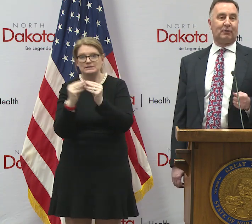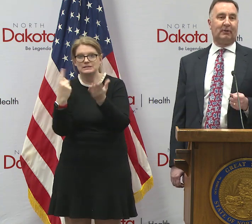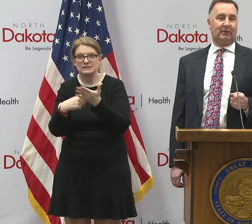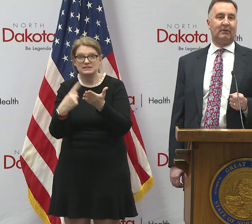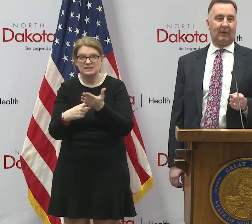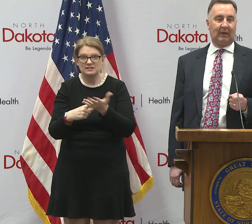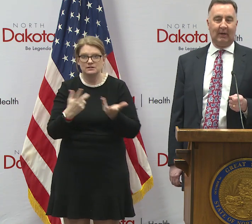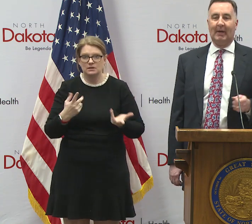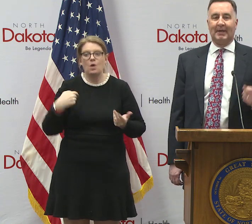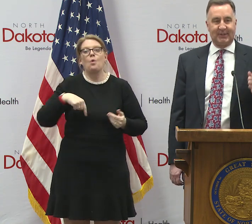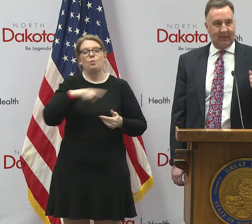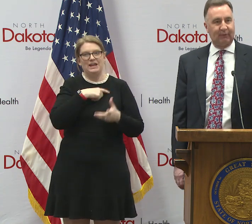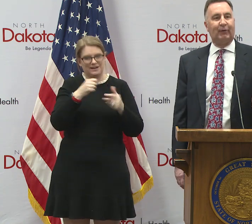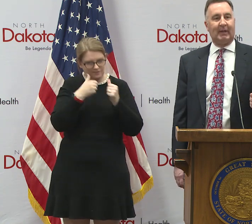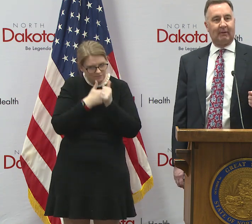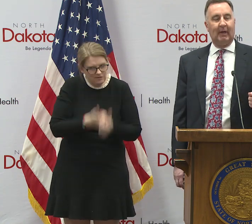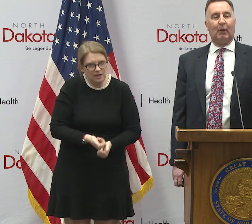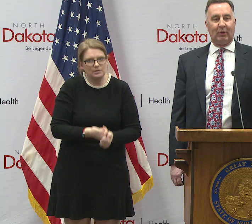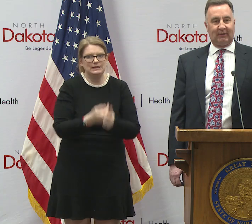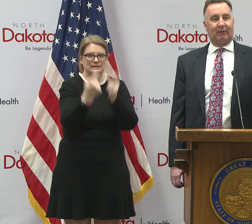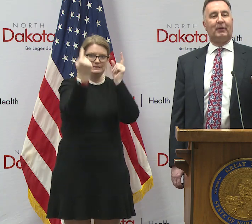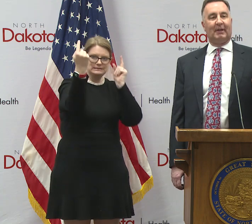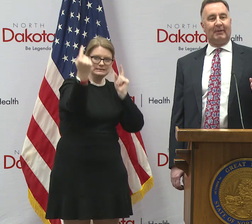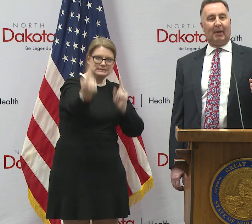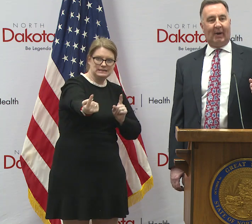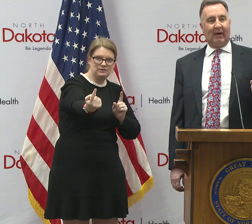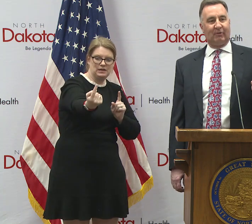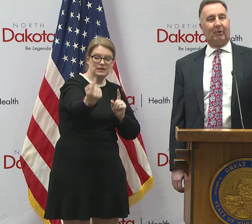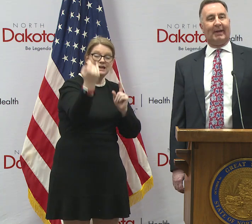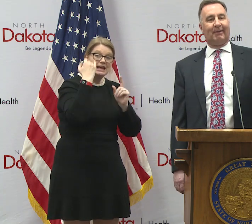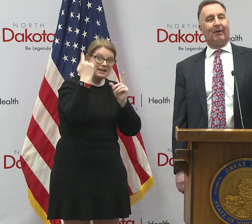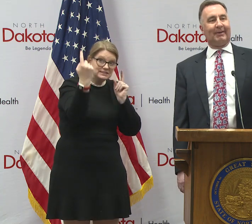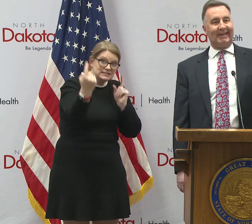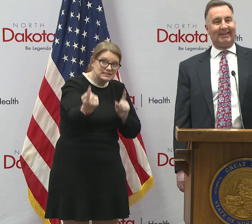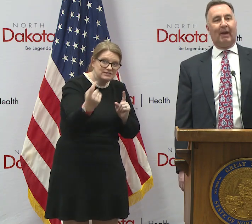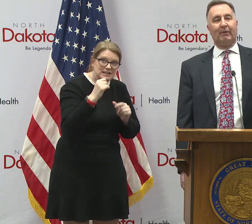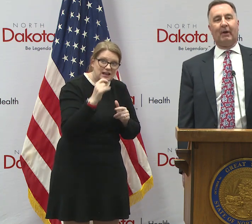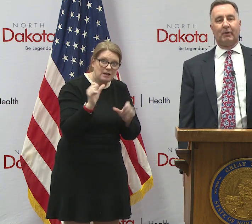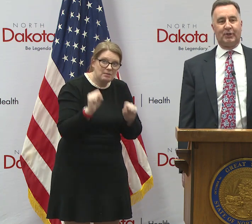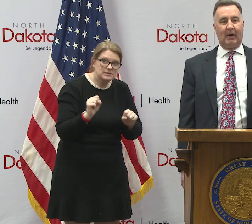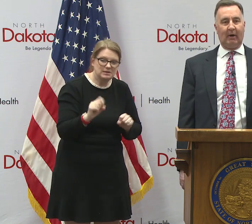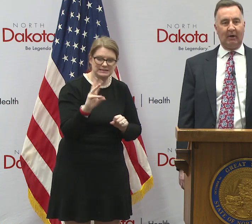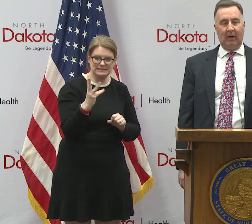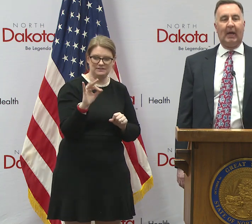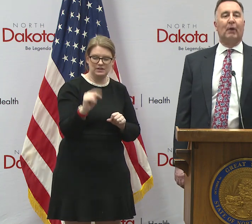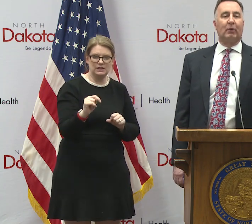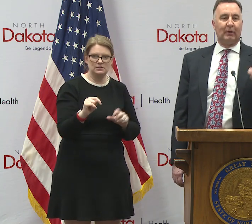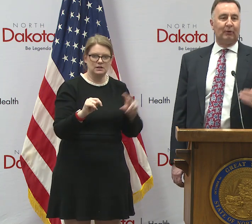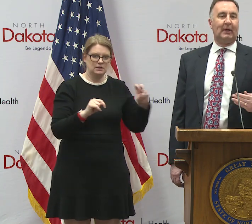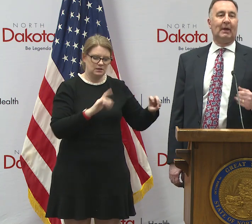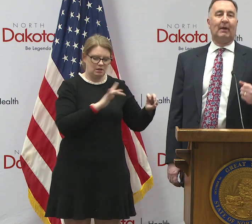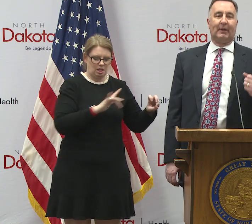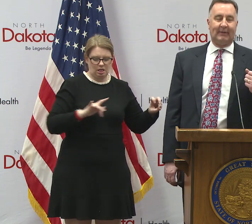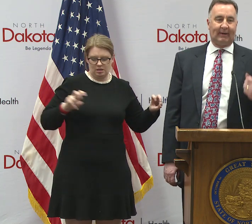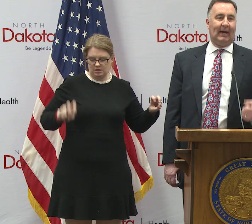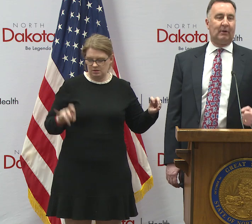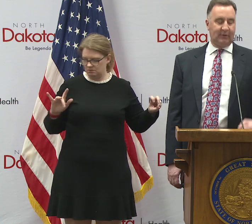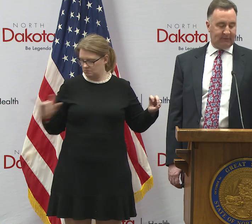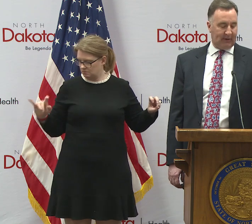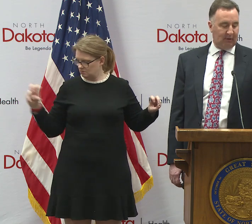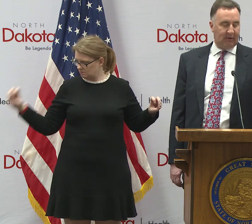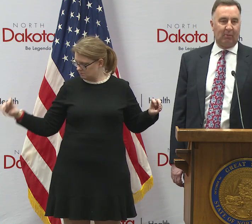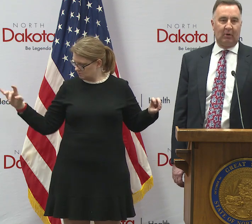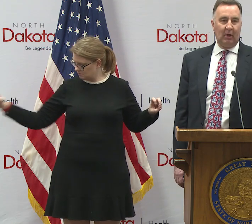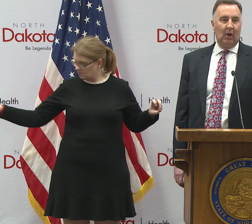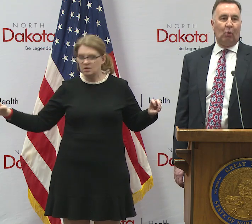practicing social distancing. 6 feet. When 6 feet is not possible, at the very least, every other chair, and we're using the